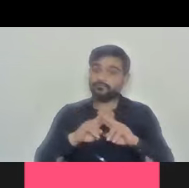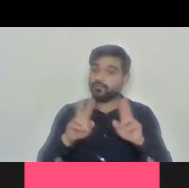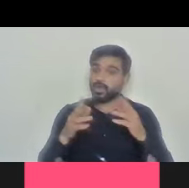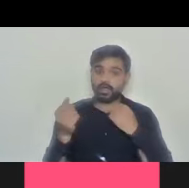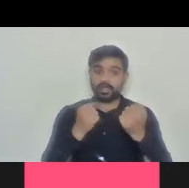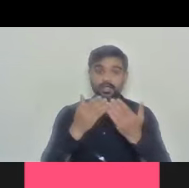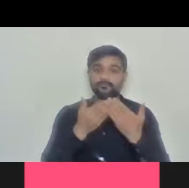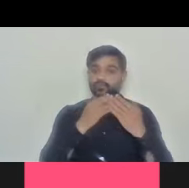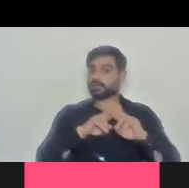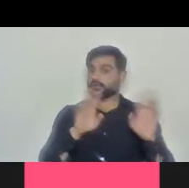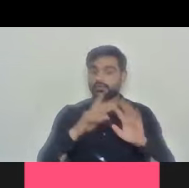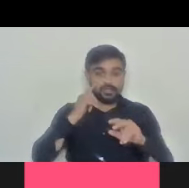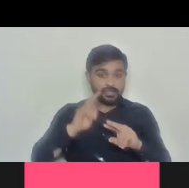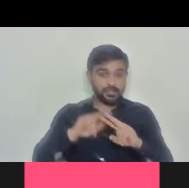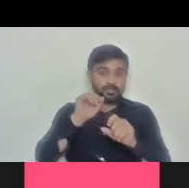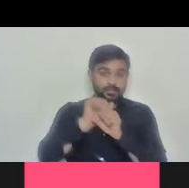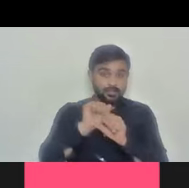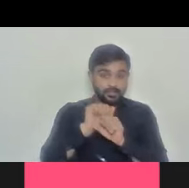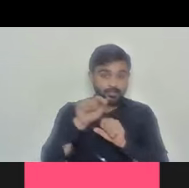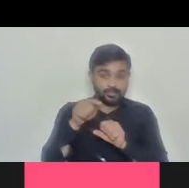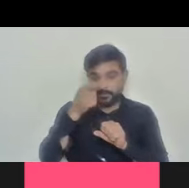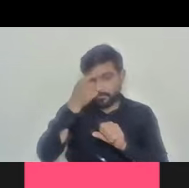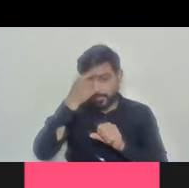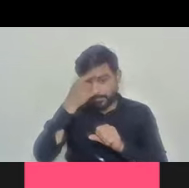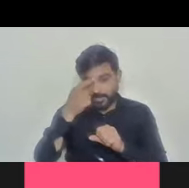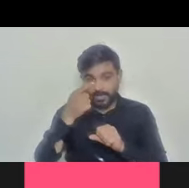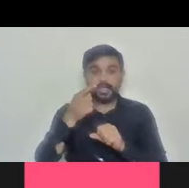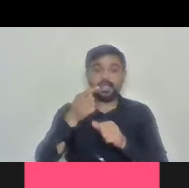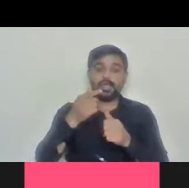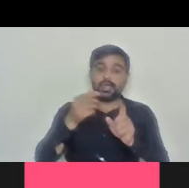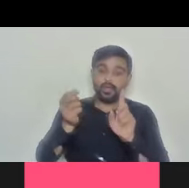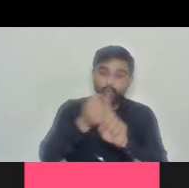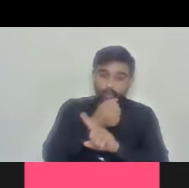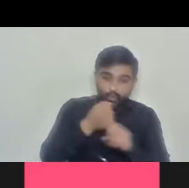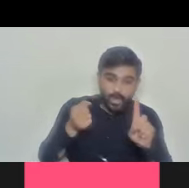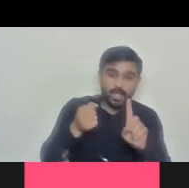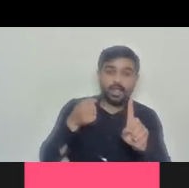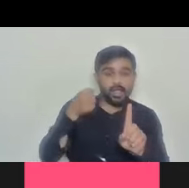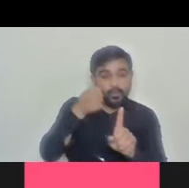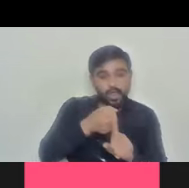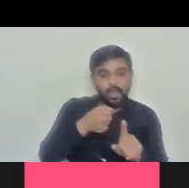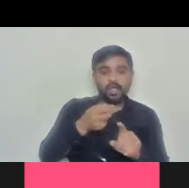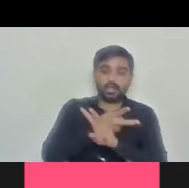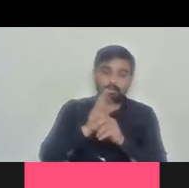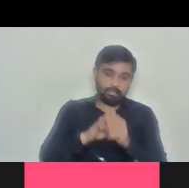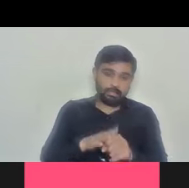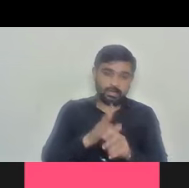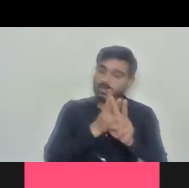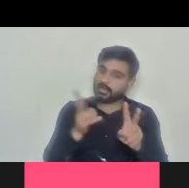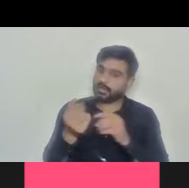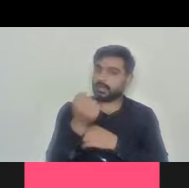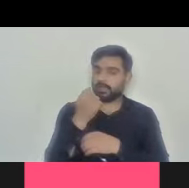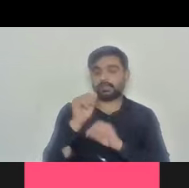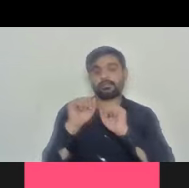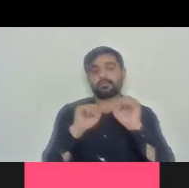safety, maybe if you're working on the issues of riots and violence and all of this, there is the issue of